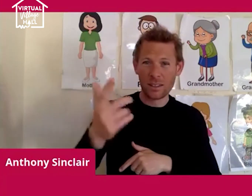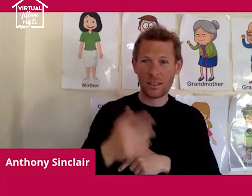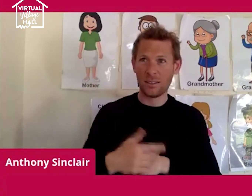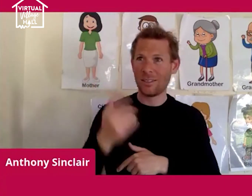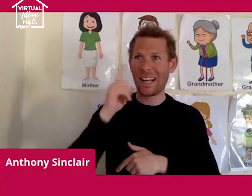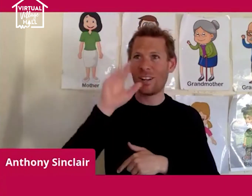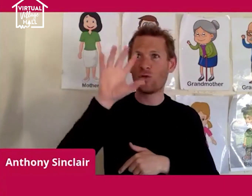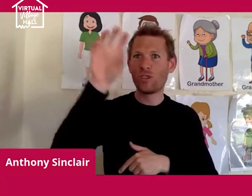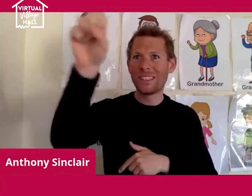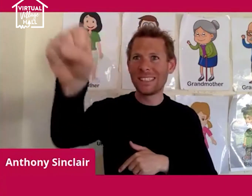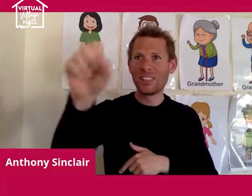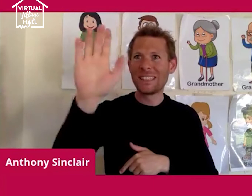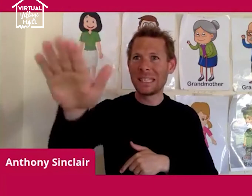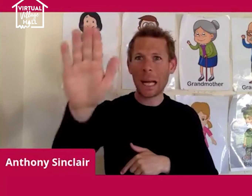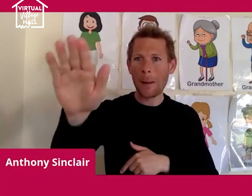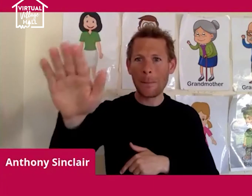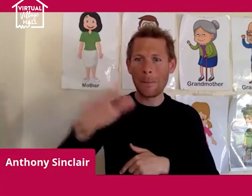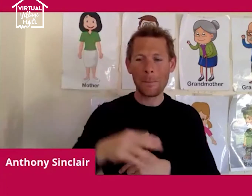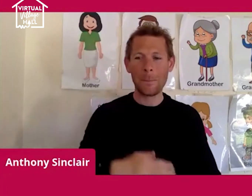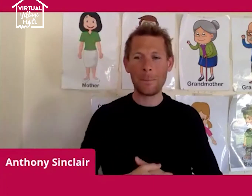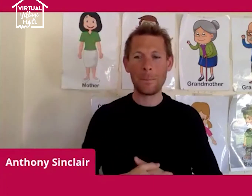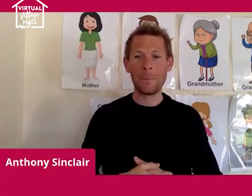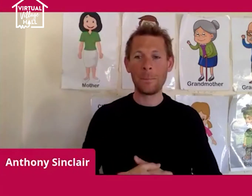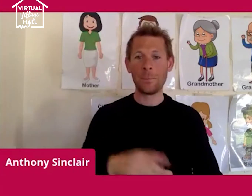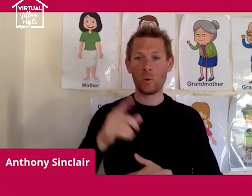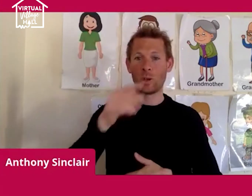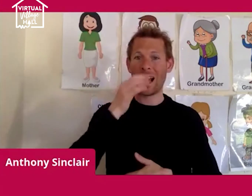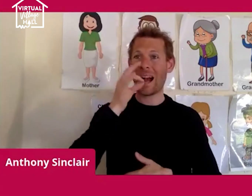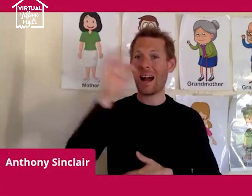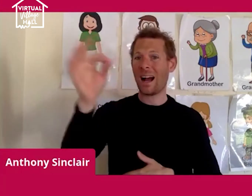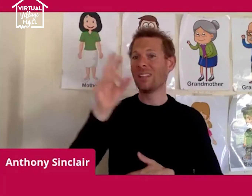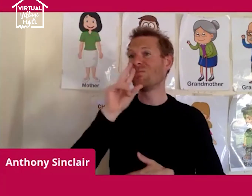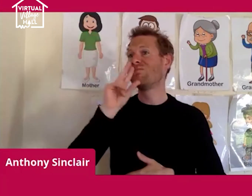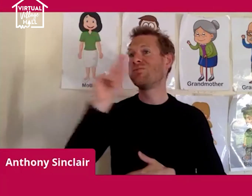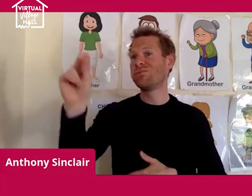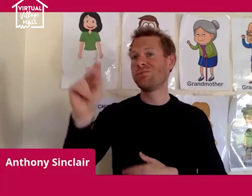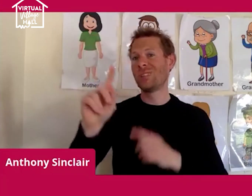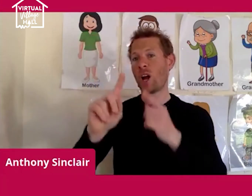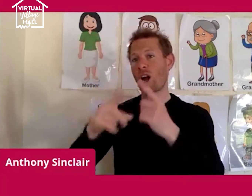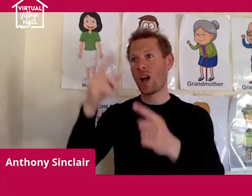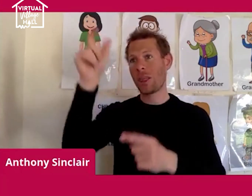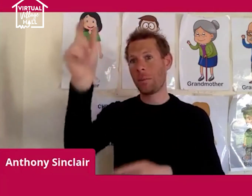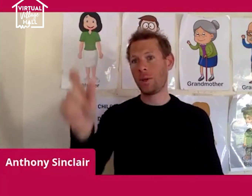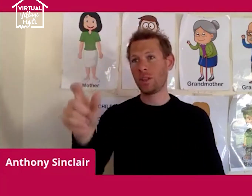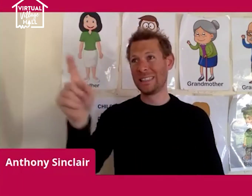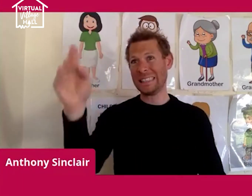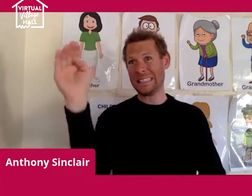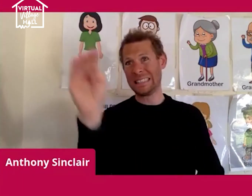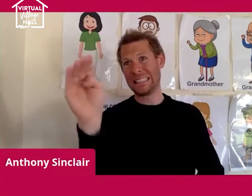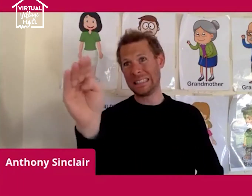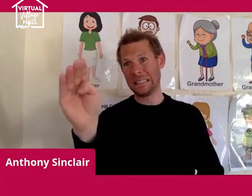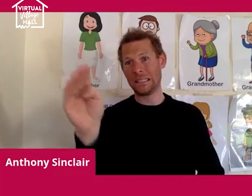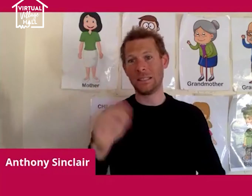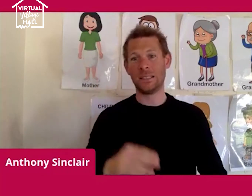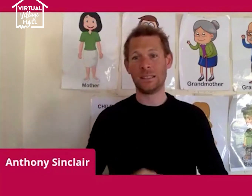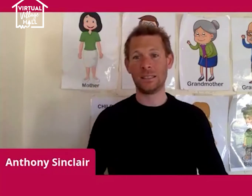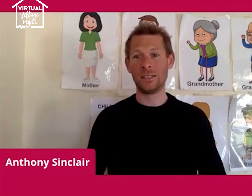If someone is really far away and you can't reach them to tap, then what you can do is say to another person, would you